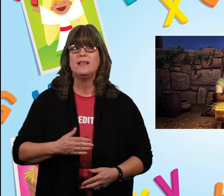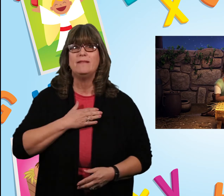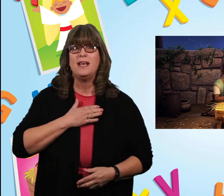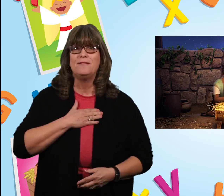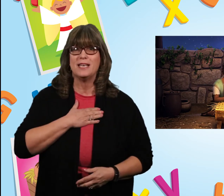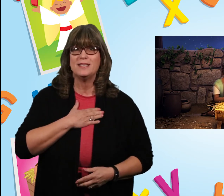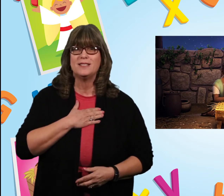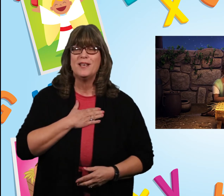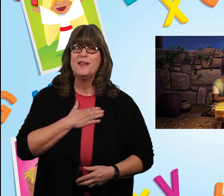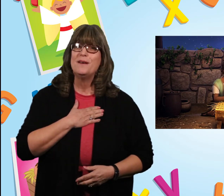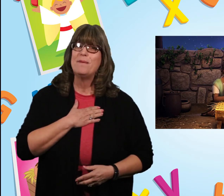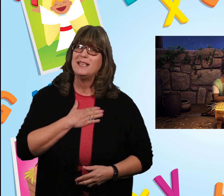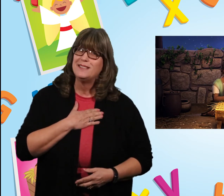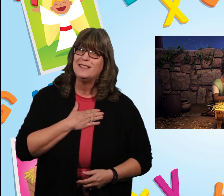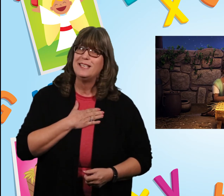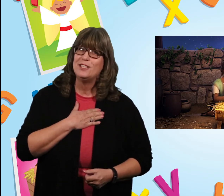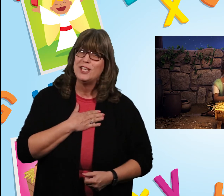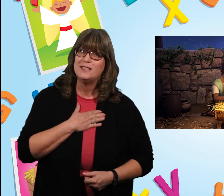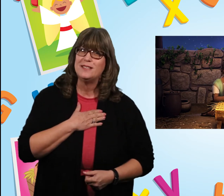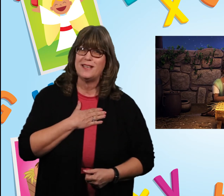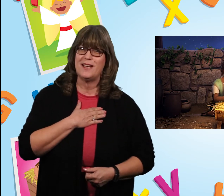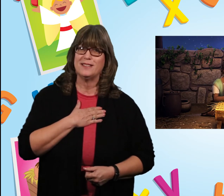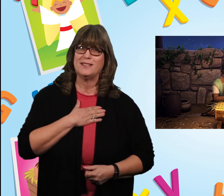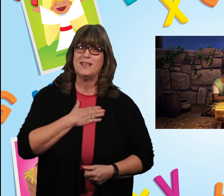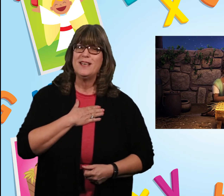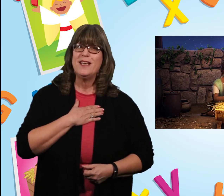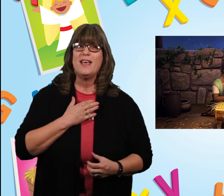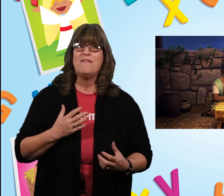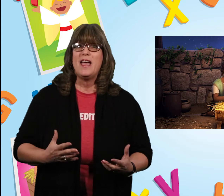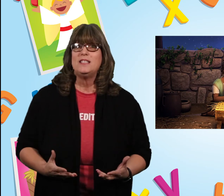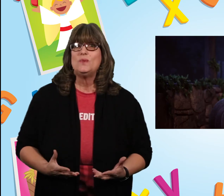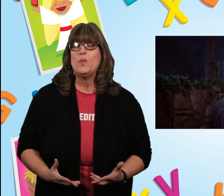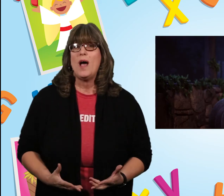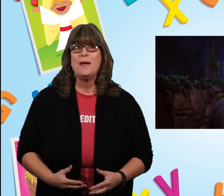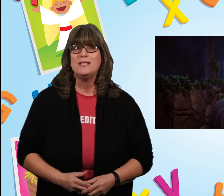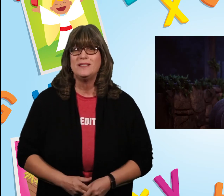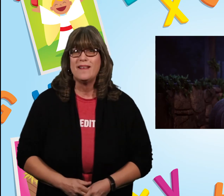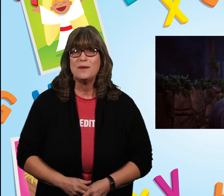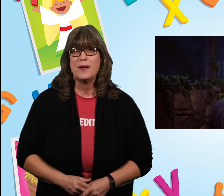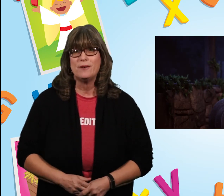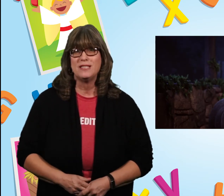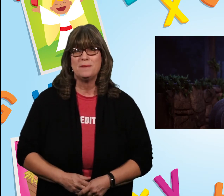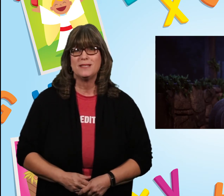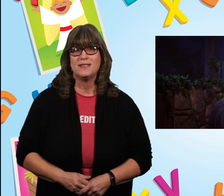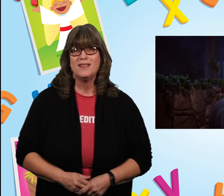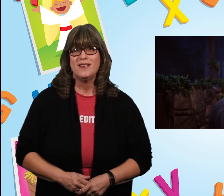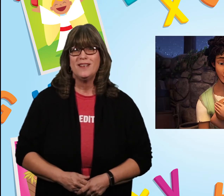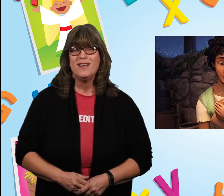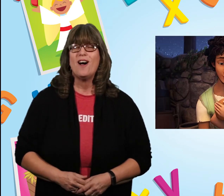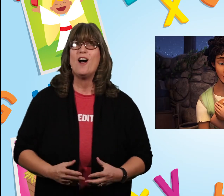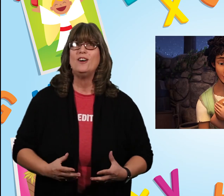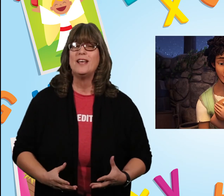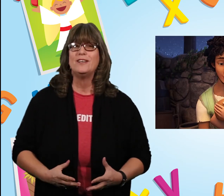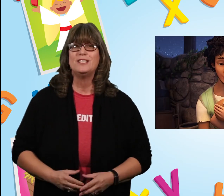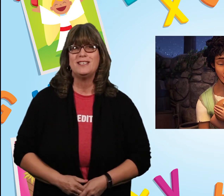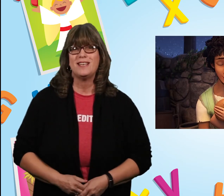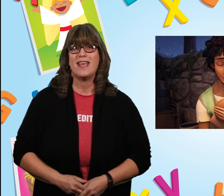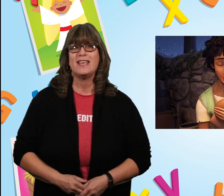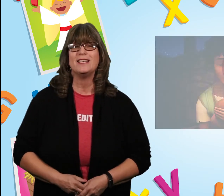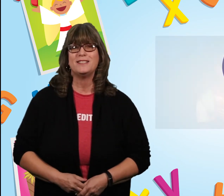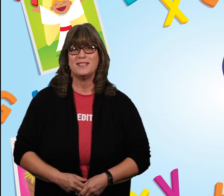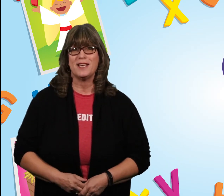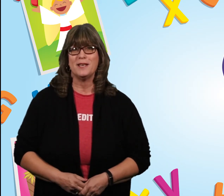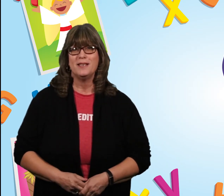much He loved us By sending Jesus to us And that's why we celebrate Christmas Our letter